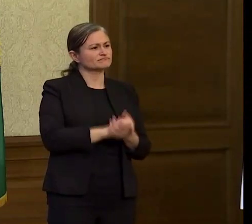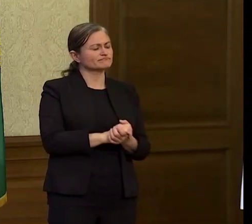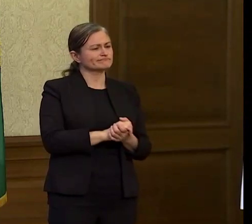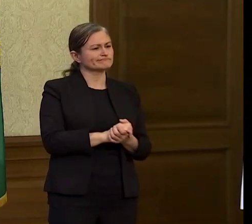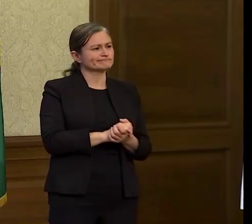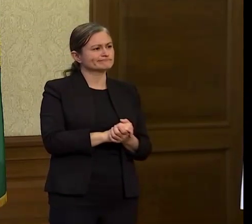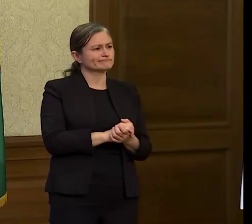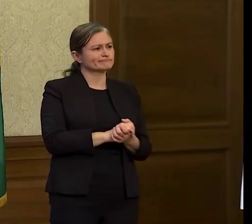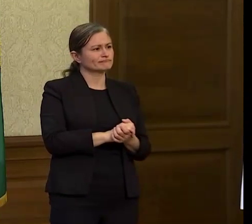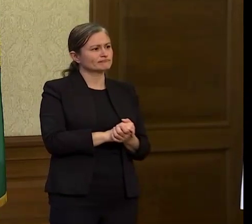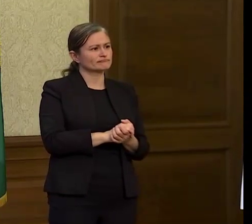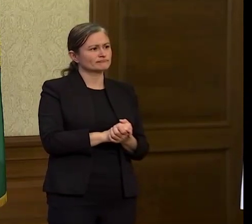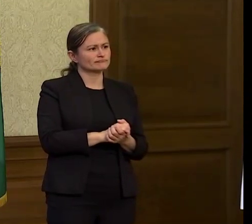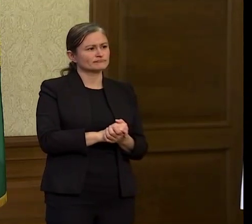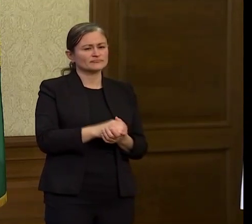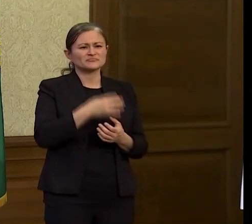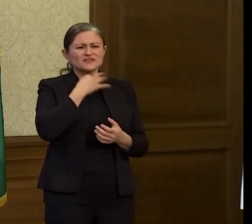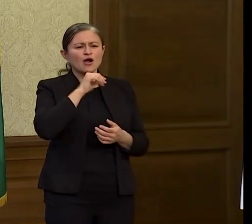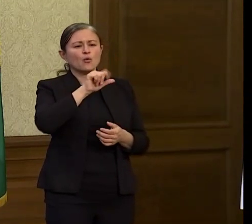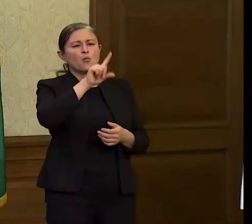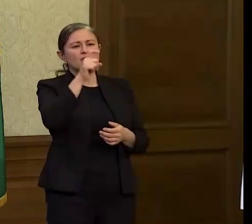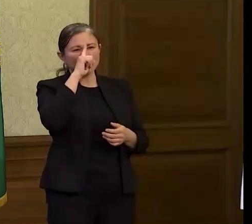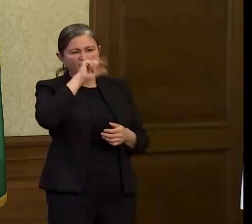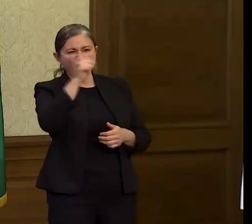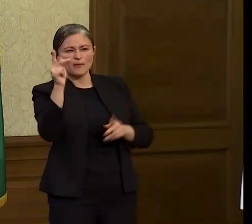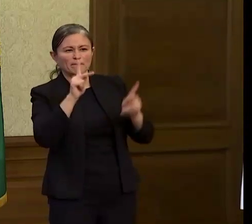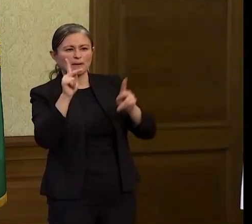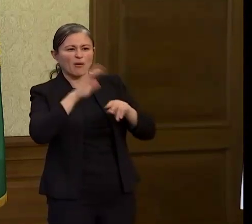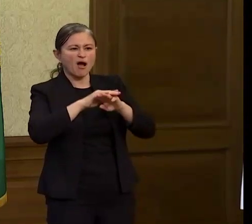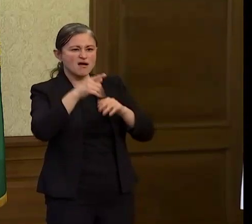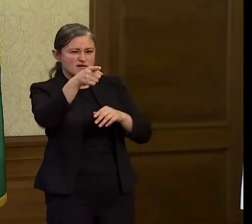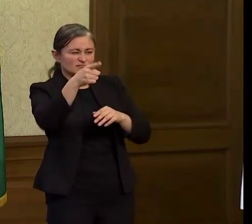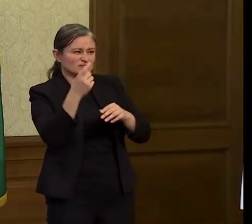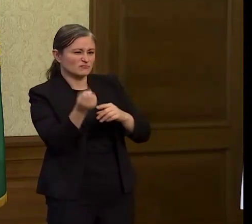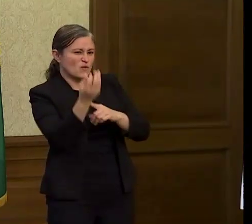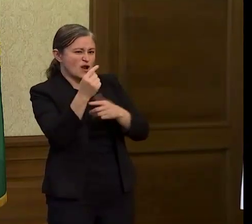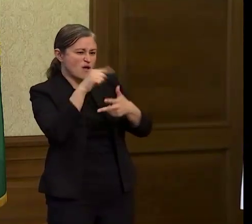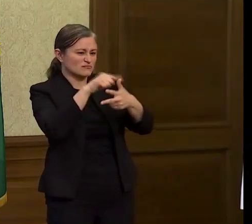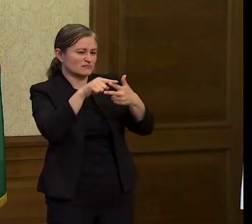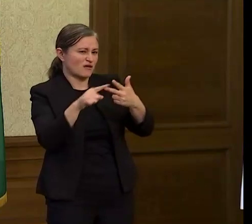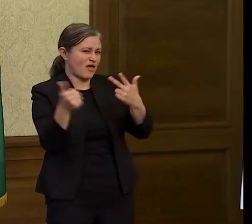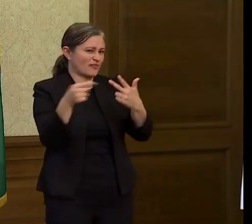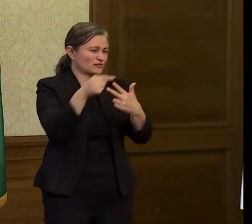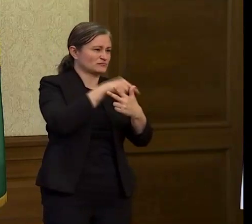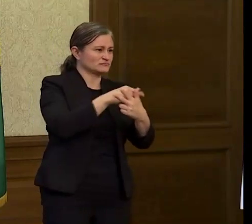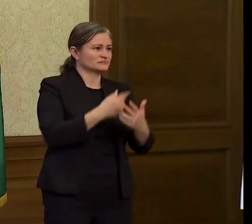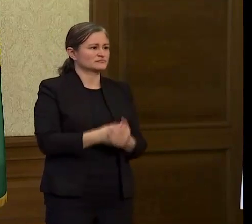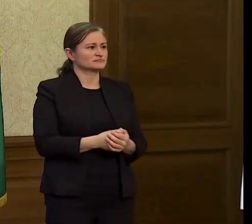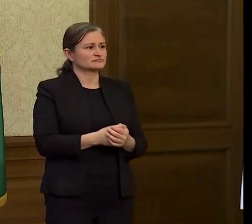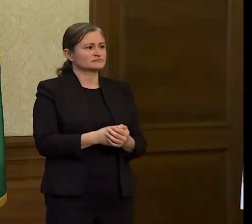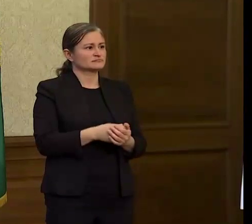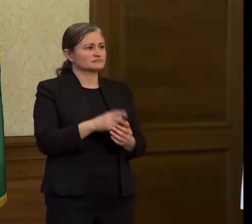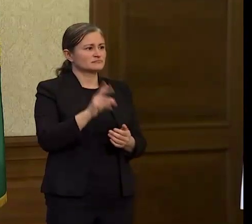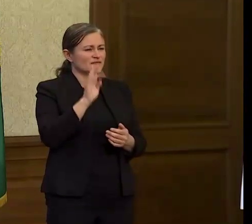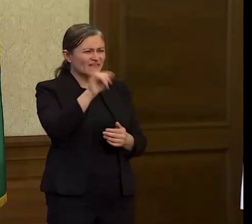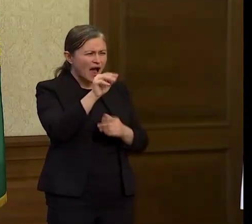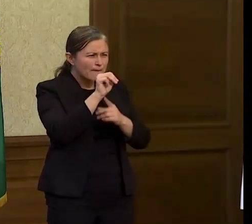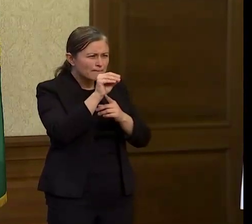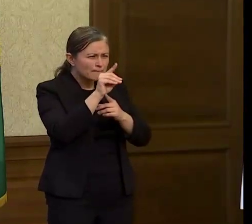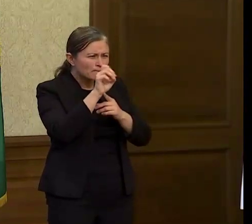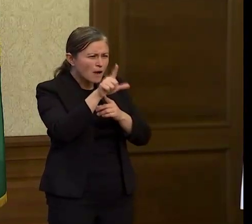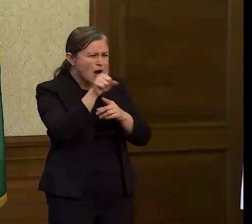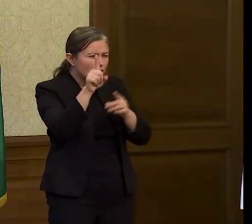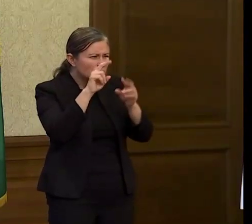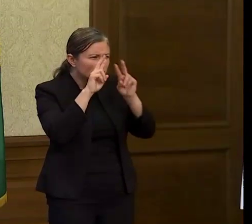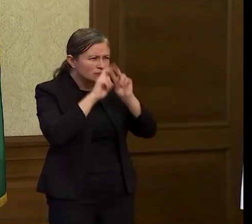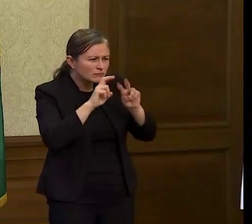Bono. What do the models show about whether the coming surge of COVID patients will exceed capacity of ICU beds? And if the surge